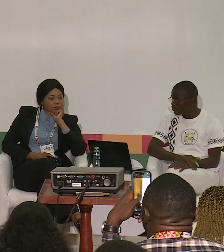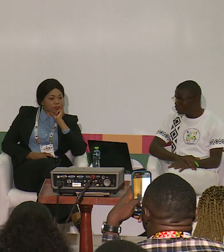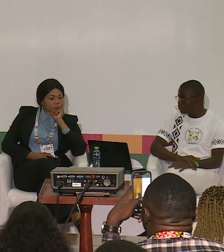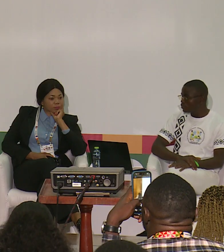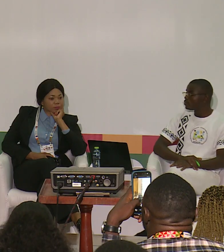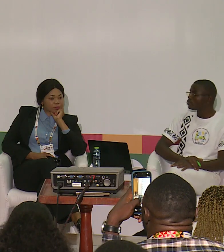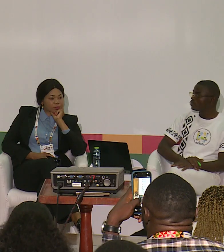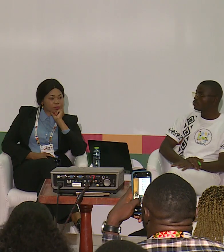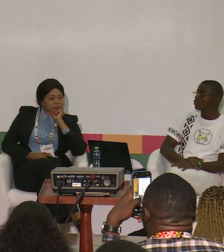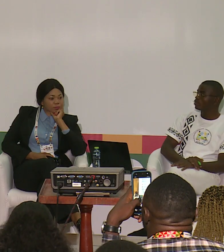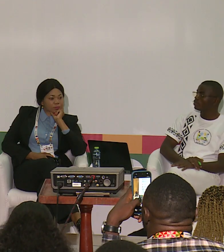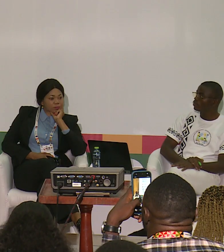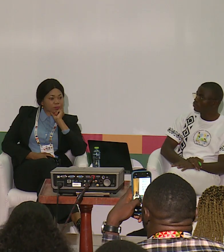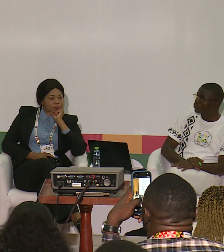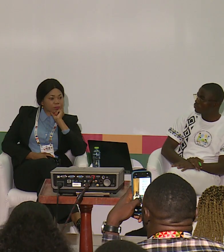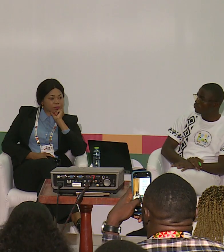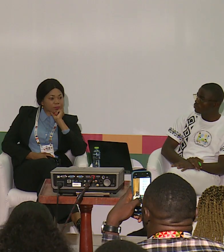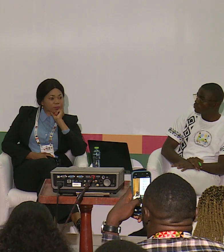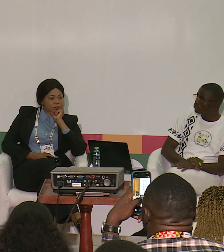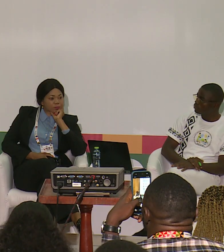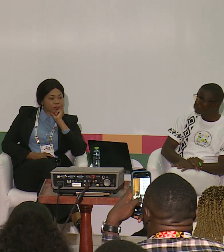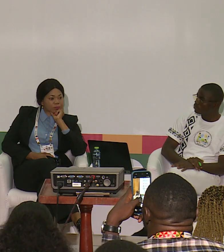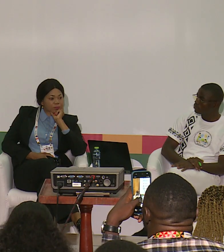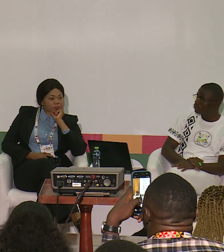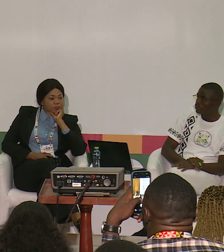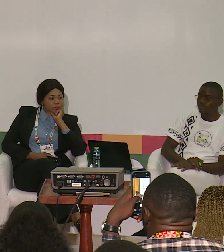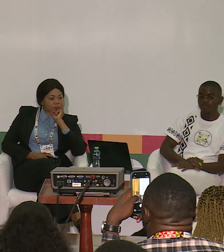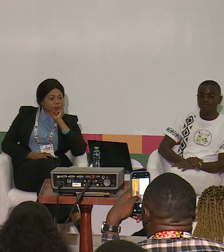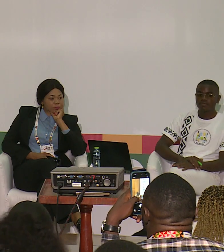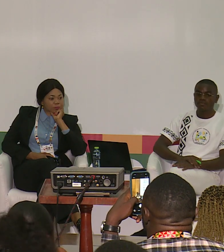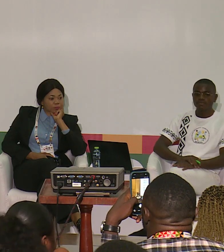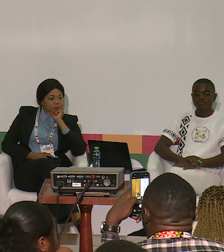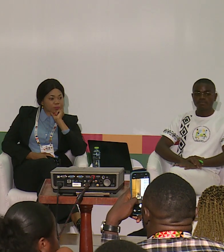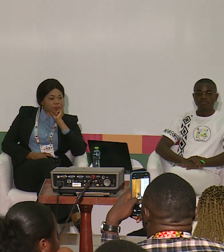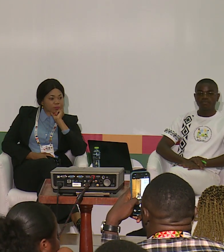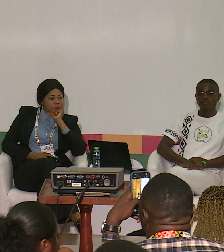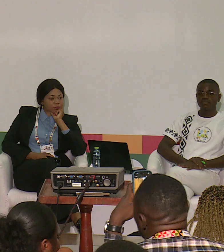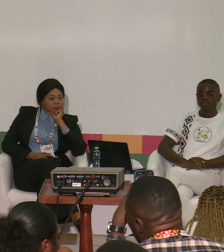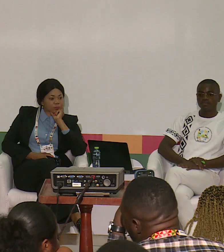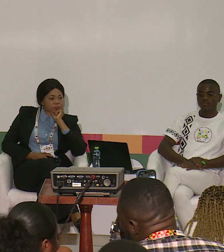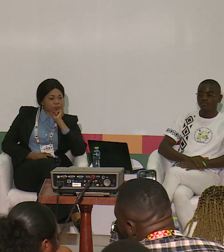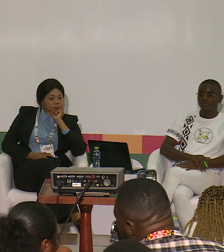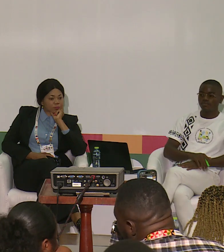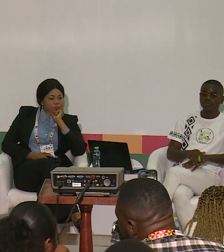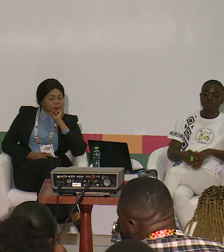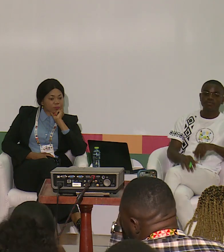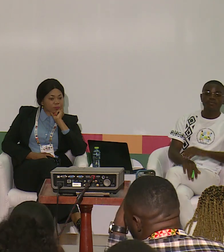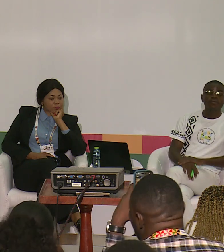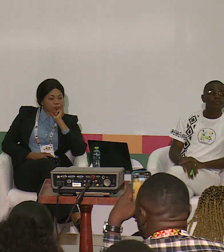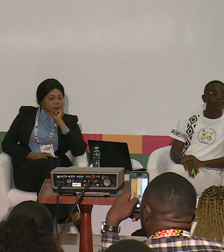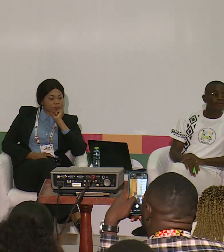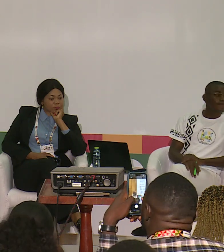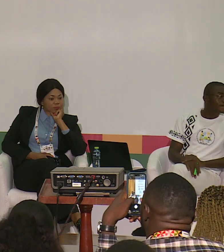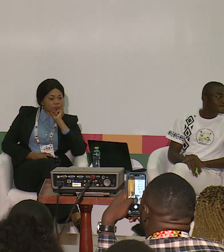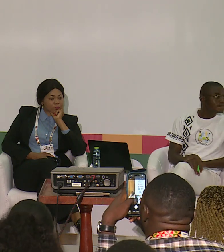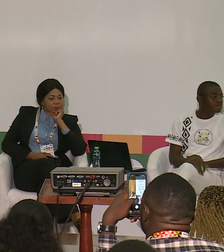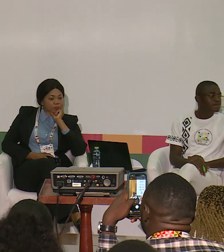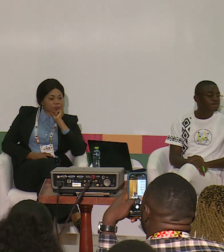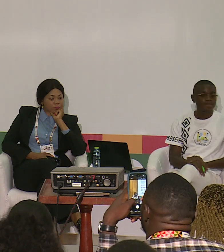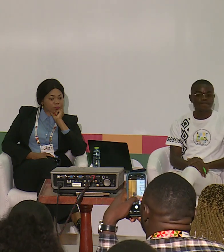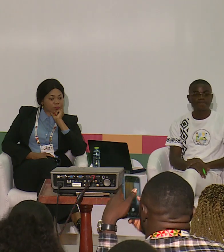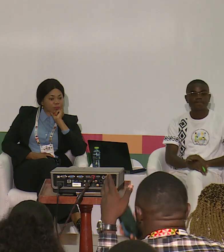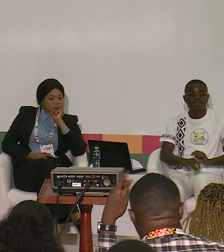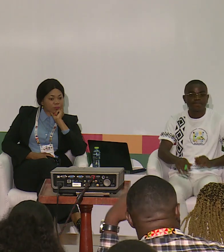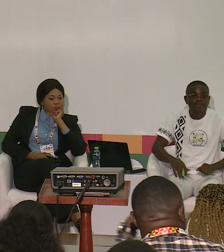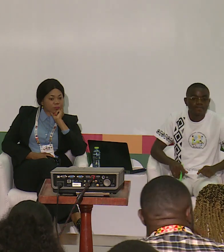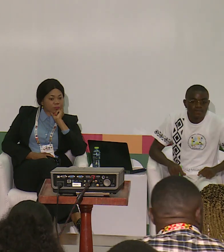some service providers to support them, and there are other linkages outside of health for them to receive the support they